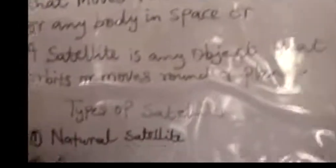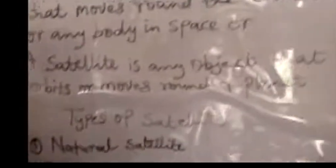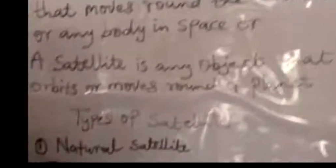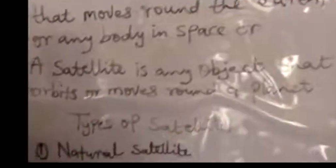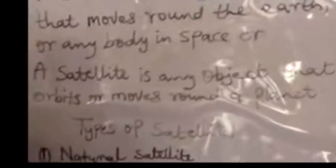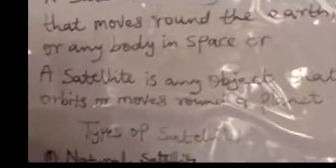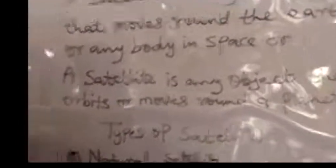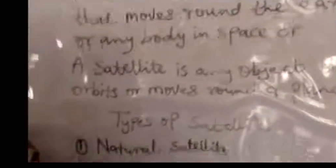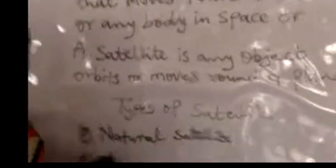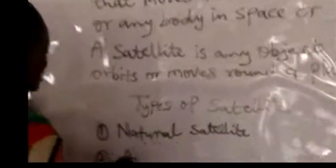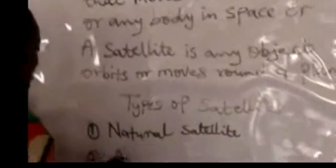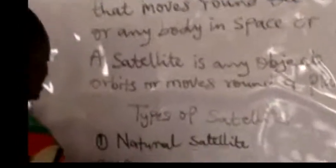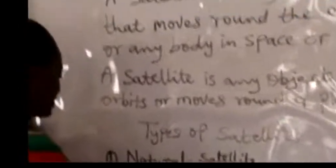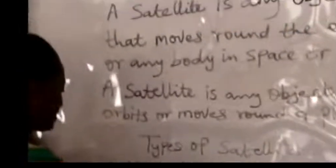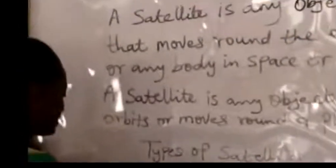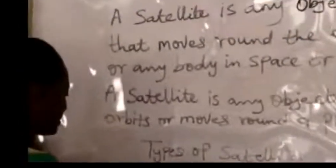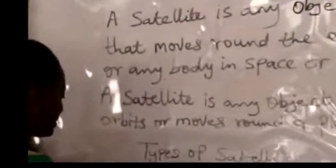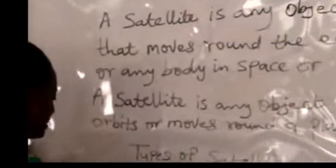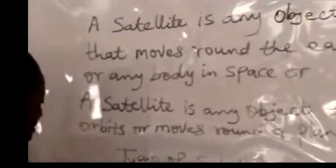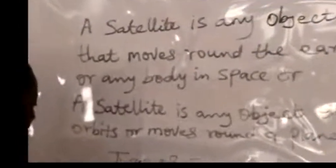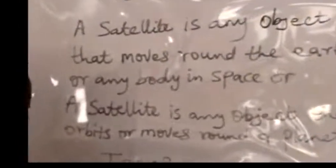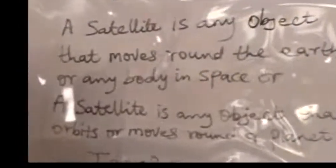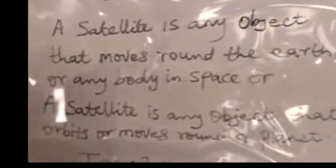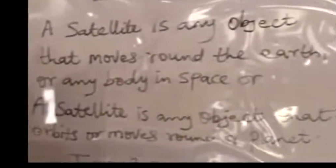Artificial satellites.